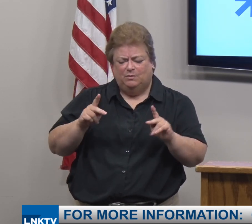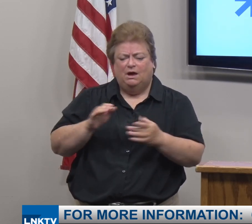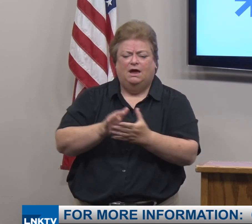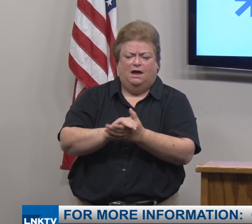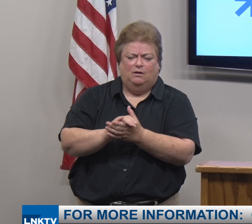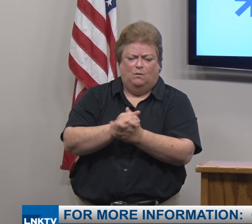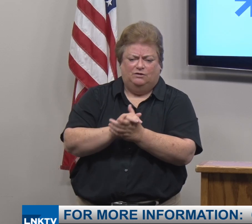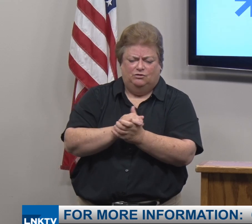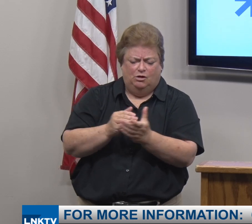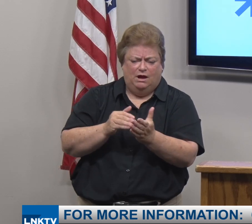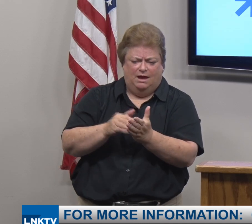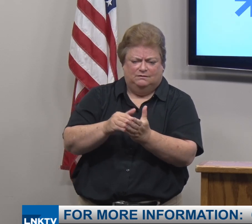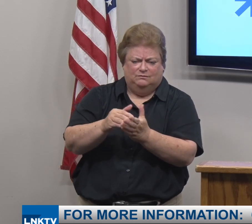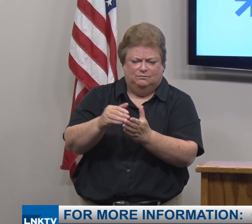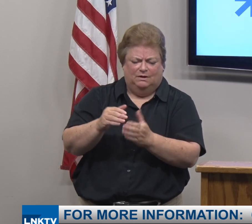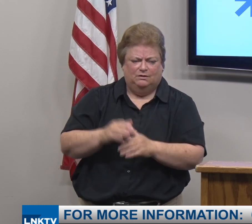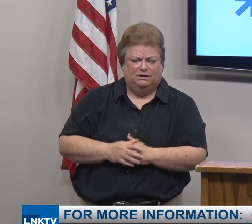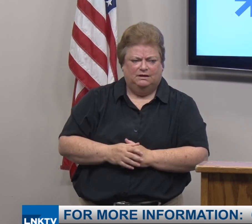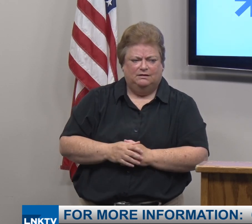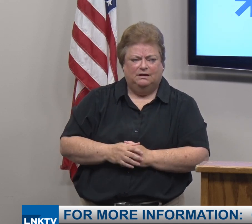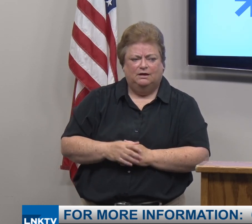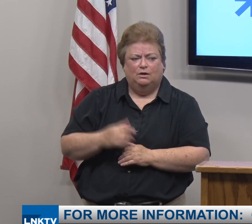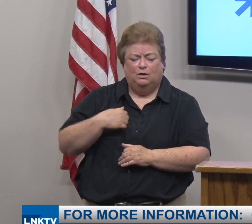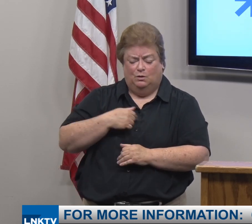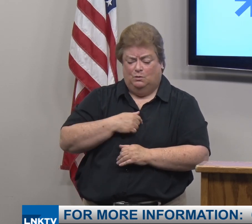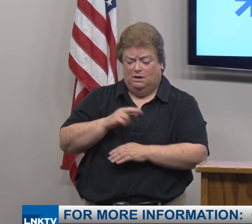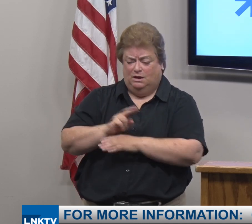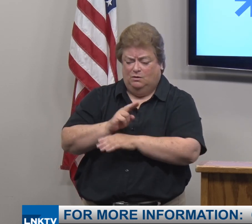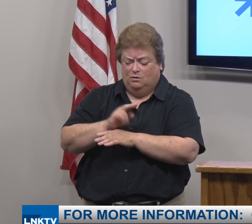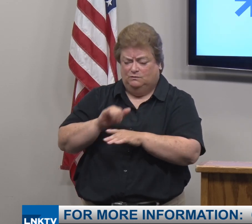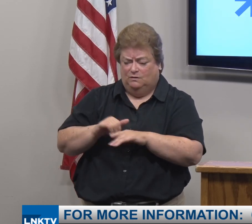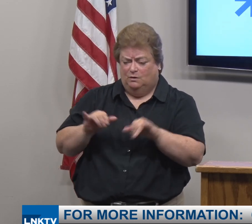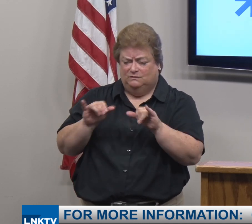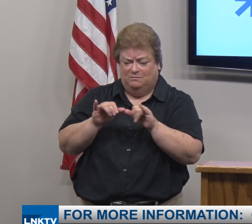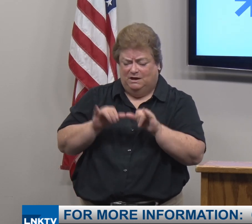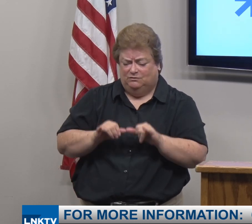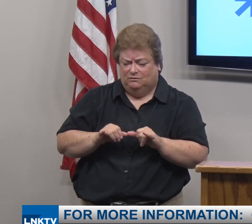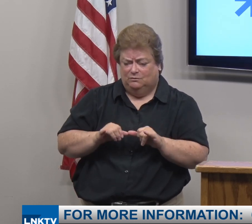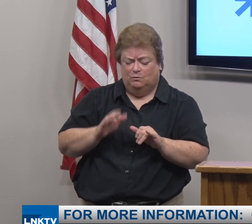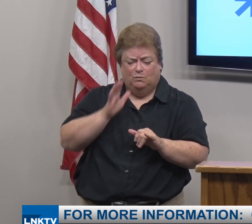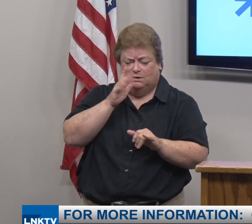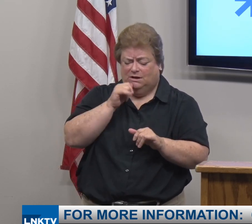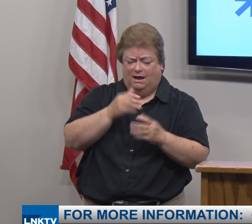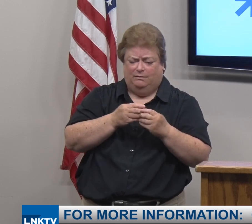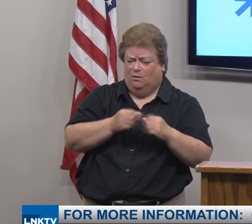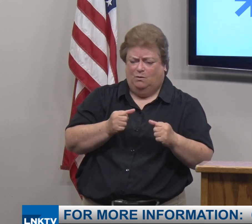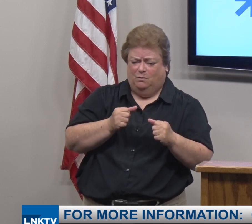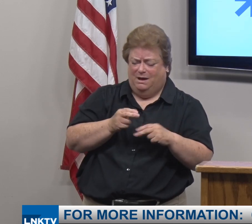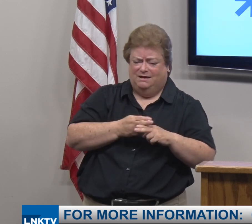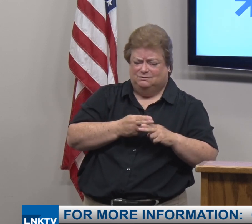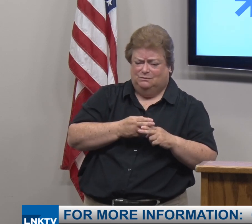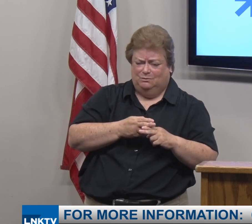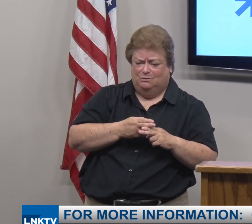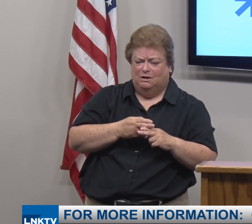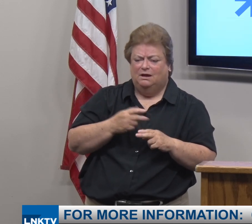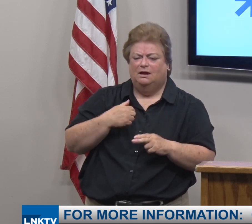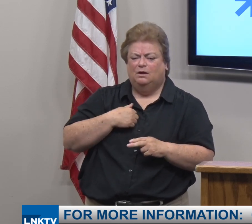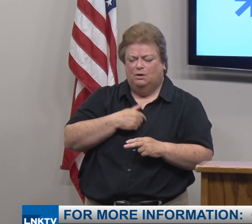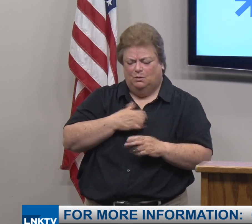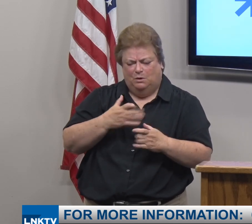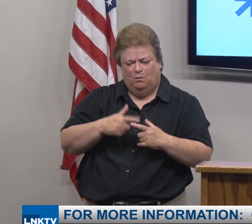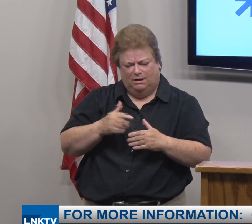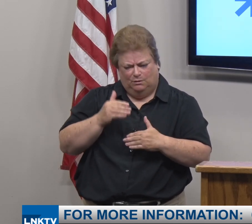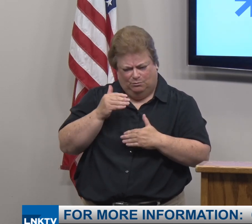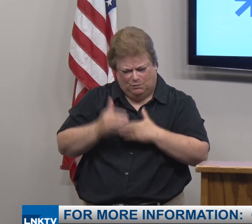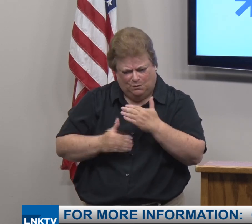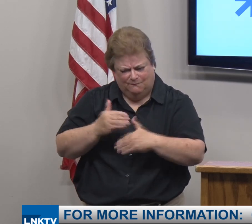hands regularly. The need for these measures will not be going away anytime soon, and these steps are keys to moving forward